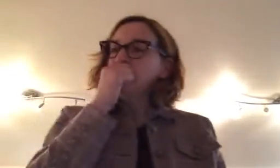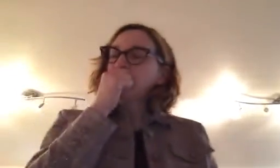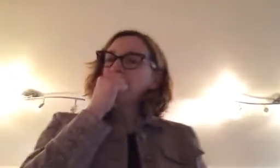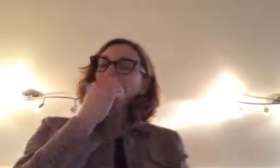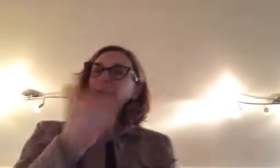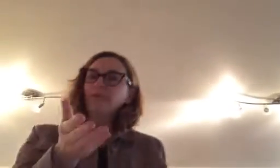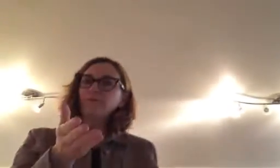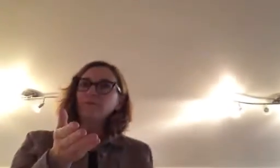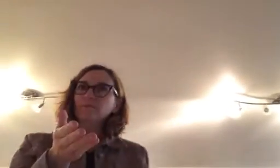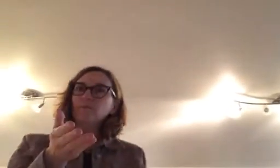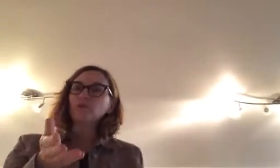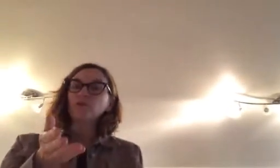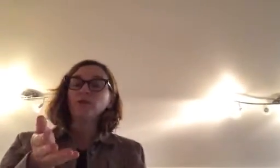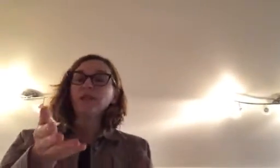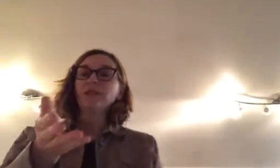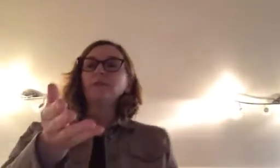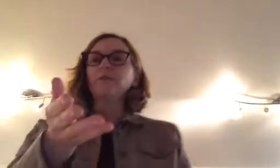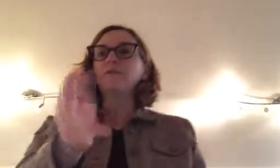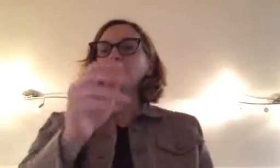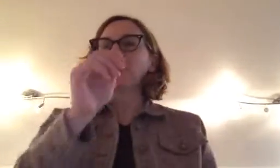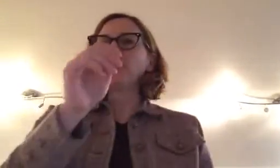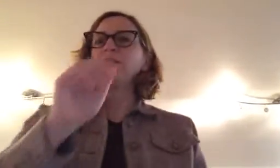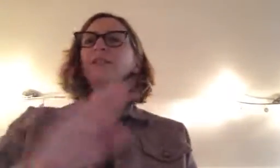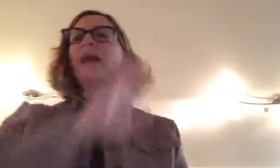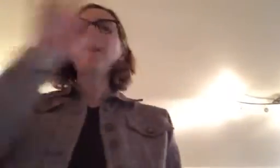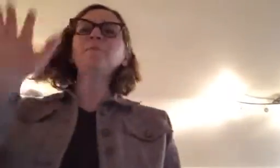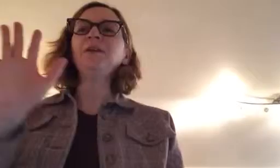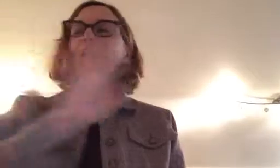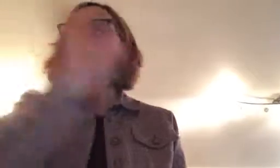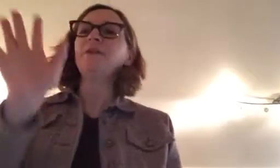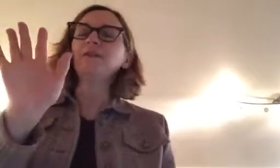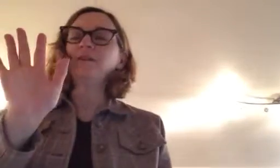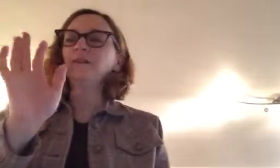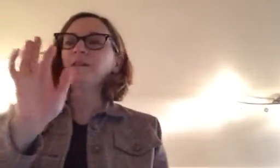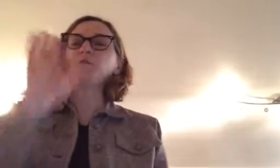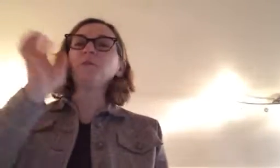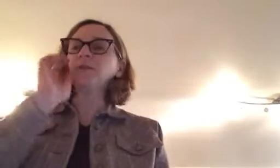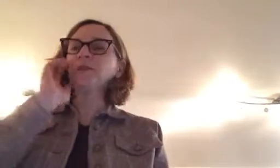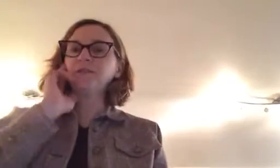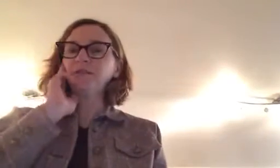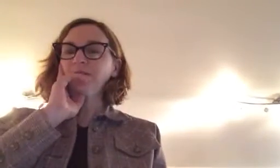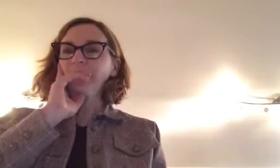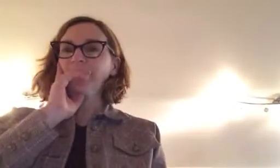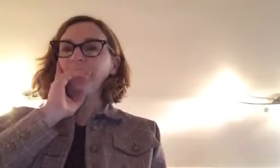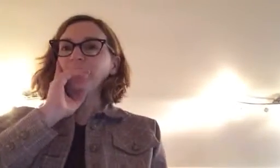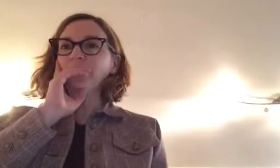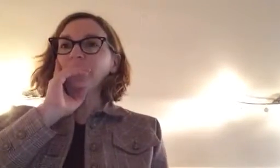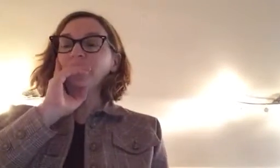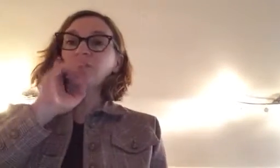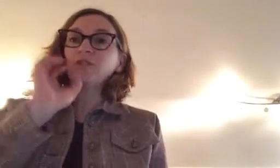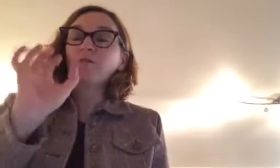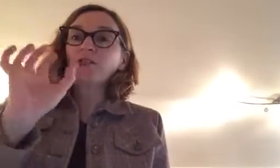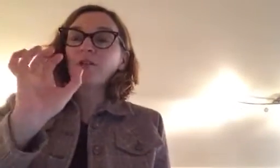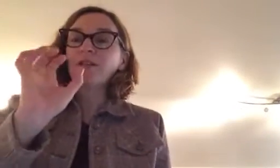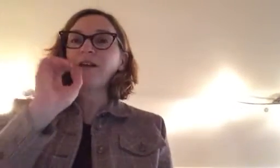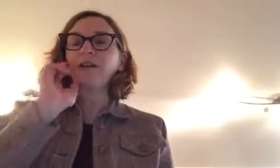So, though they had first greeted the French Revolution as this happy experiment, and they were so excited about